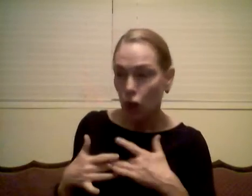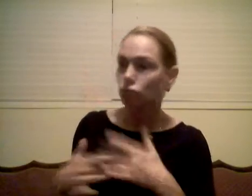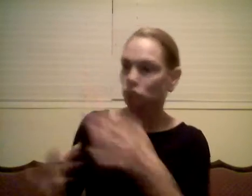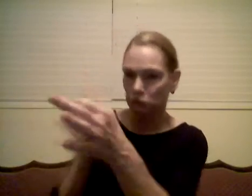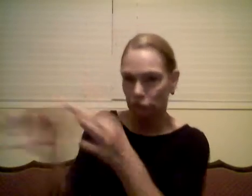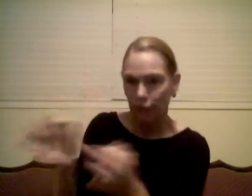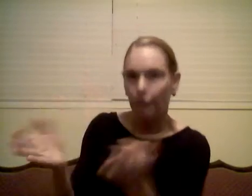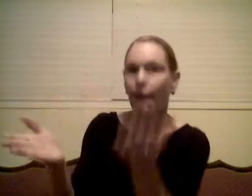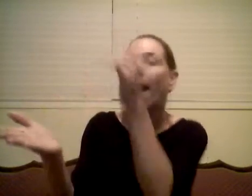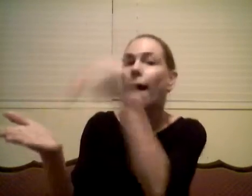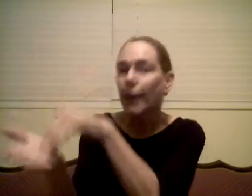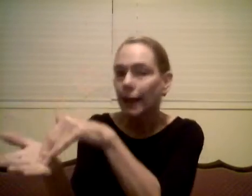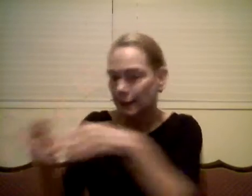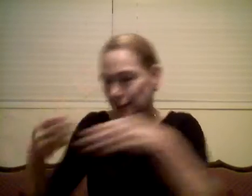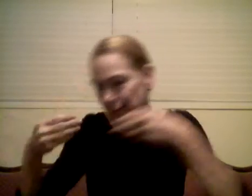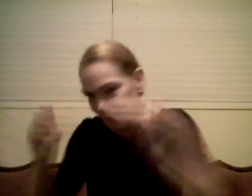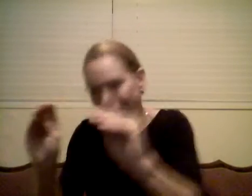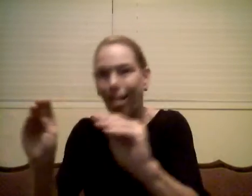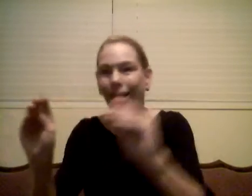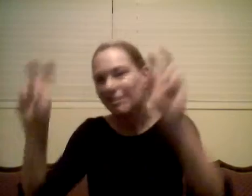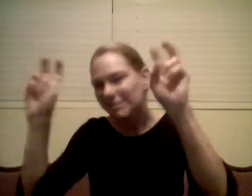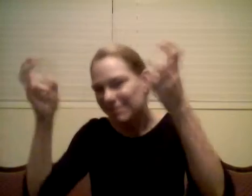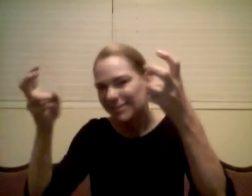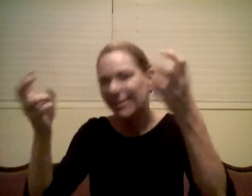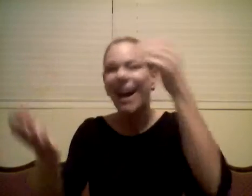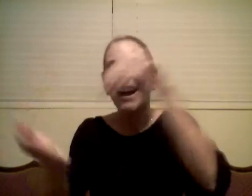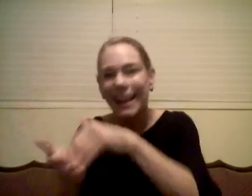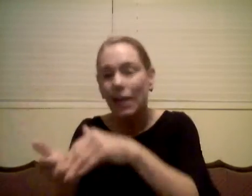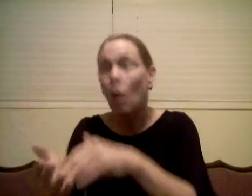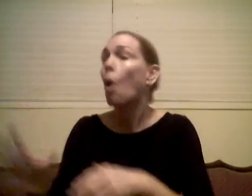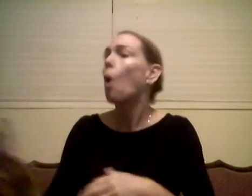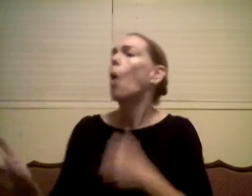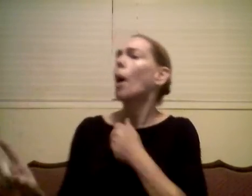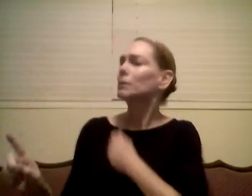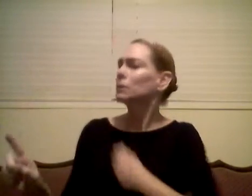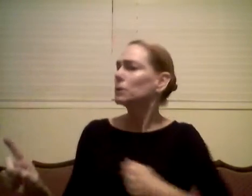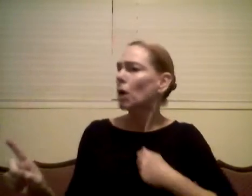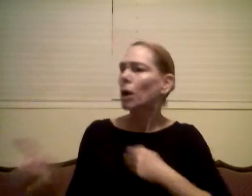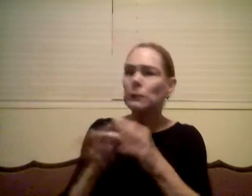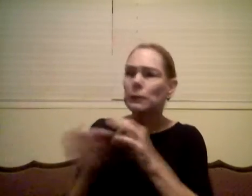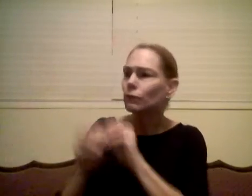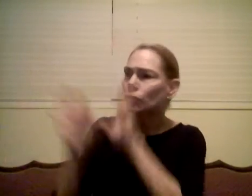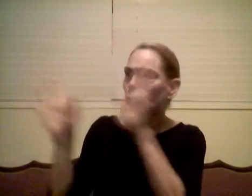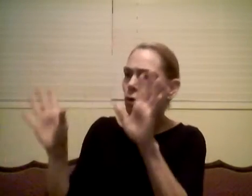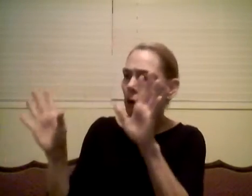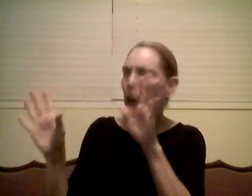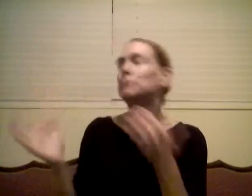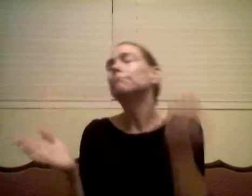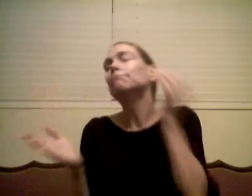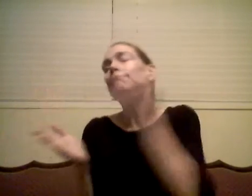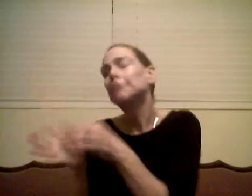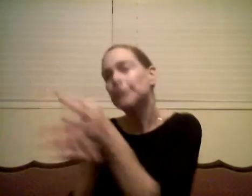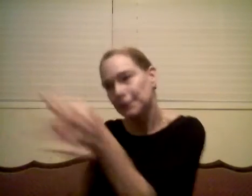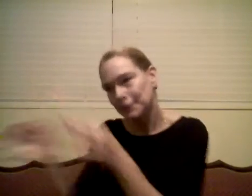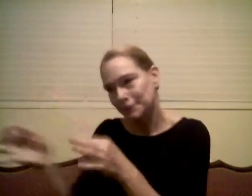you sell them again. Oh, I'm sorry, maybe I didn't articulate myself well enough. Let me give you a different example of how well